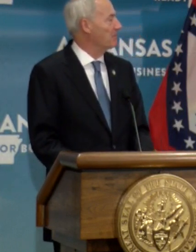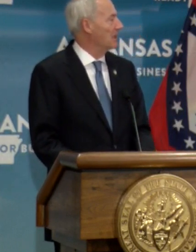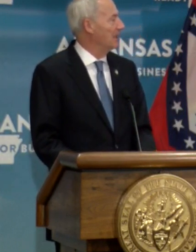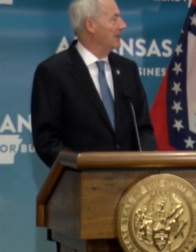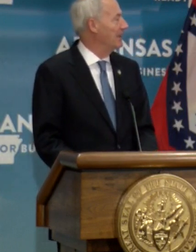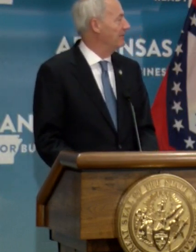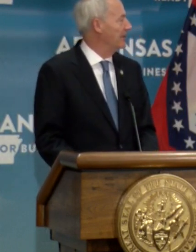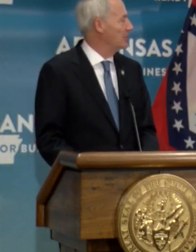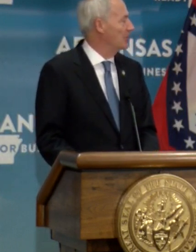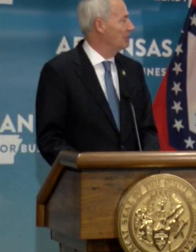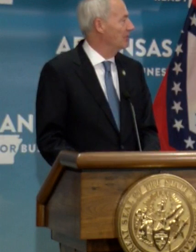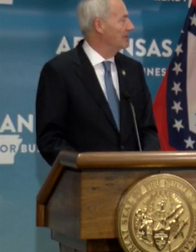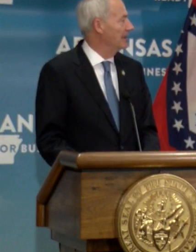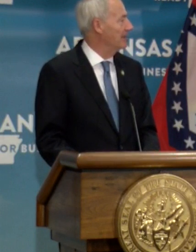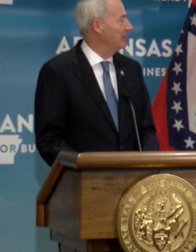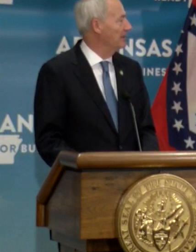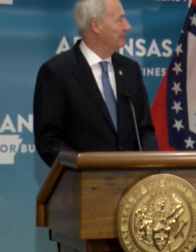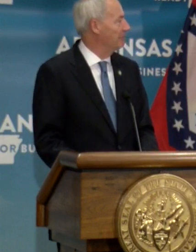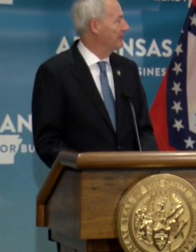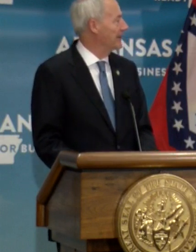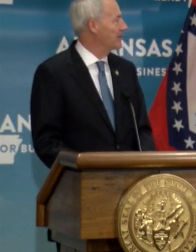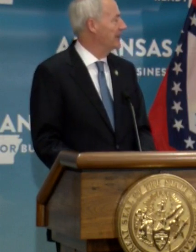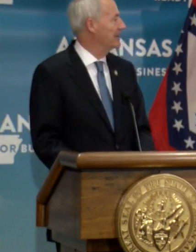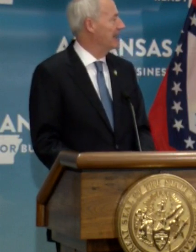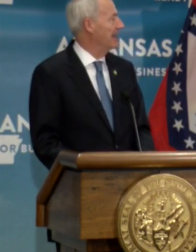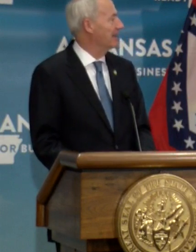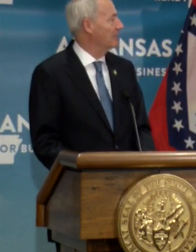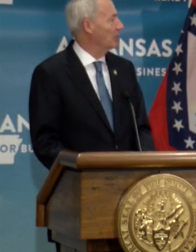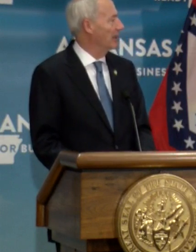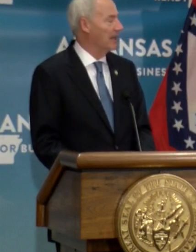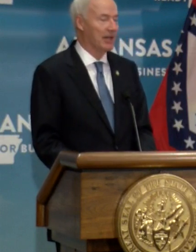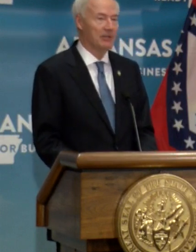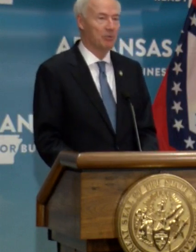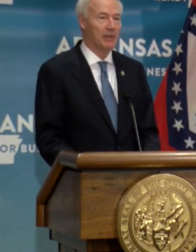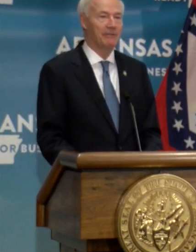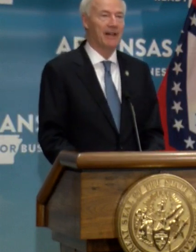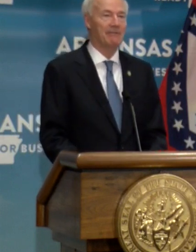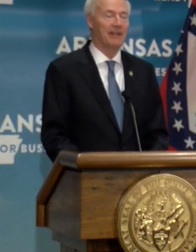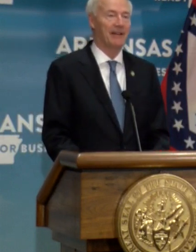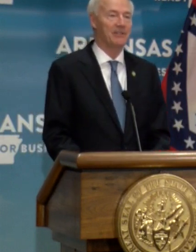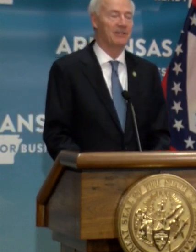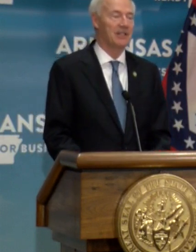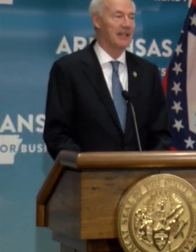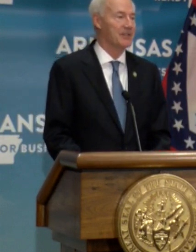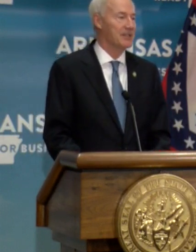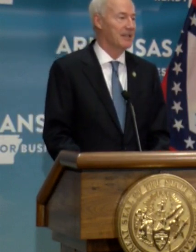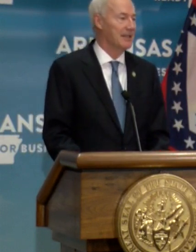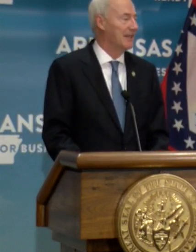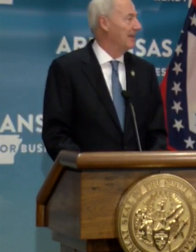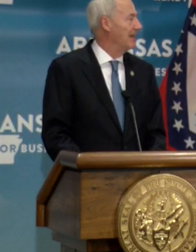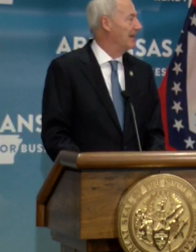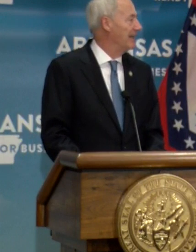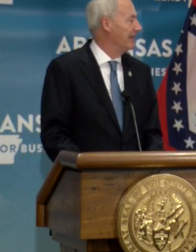of June, and we've exceeded that. We're at 125,000